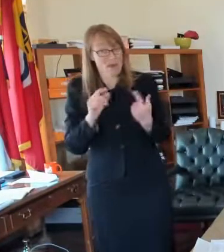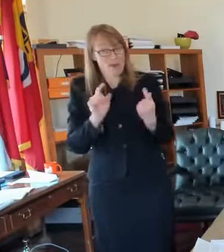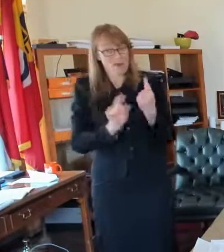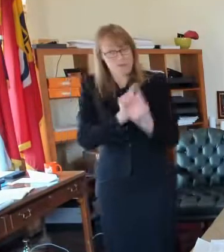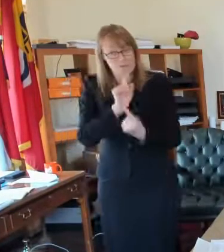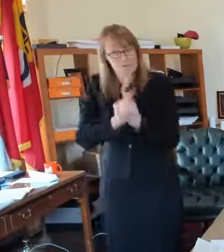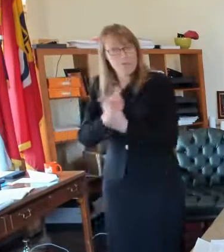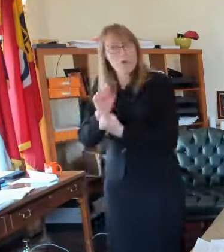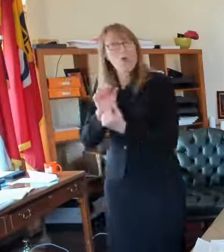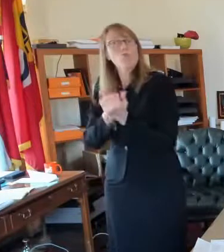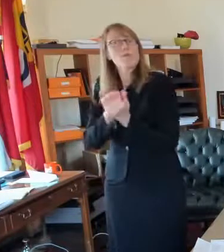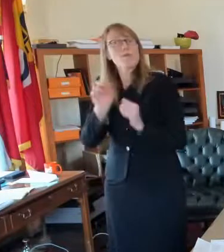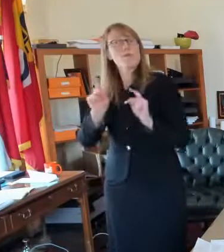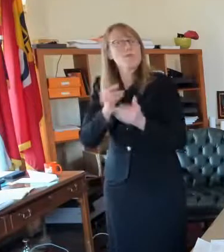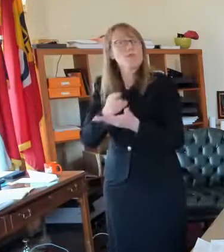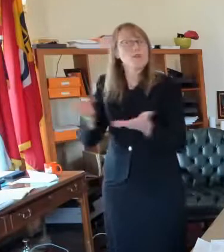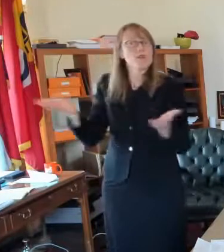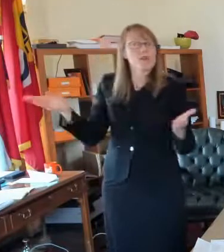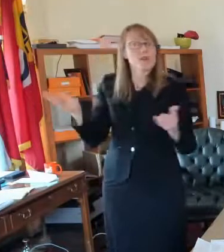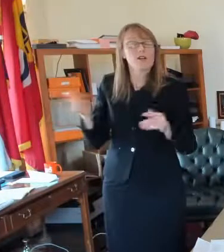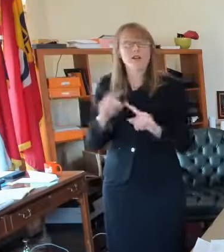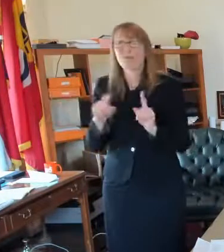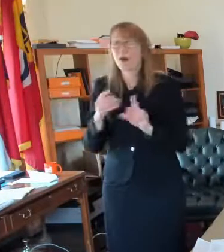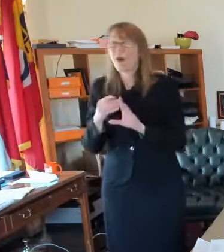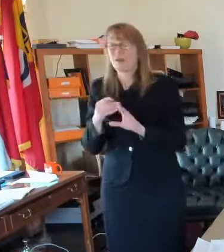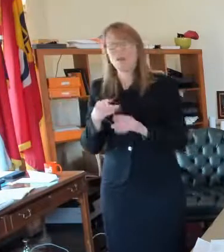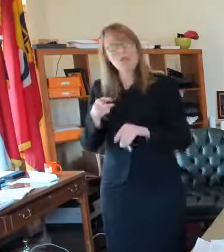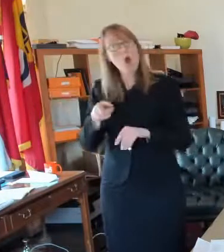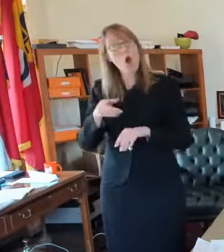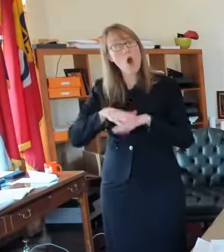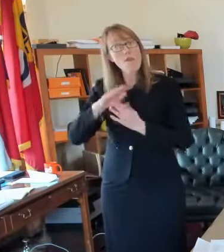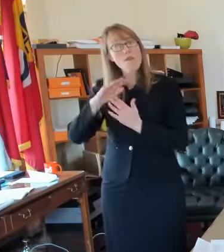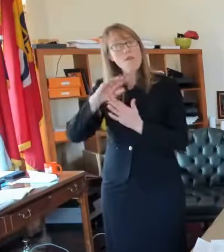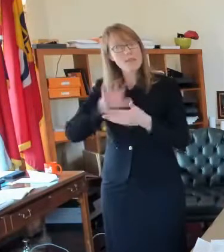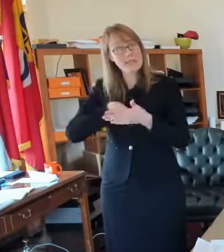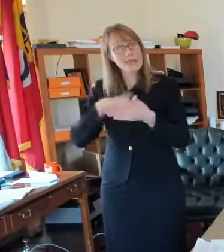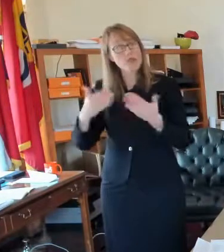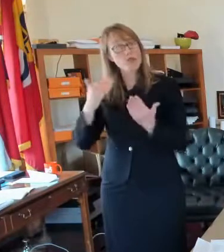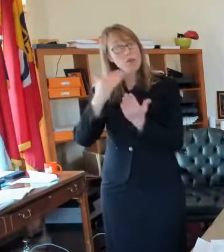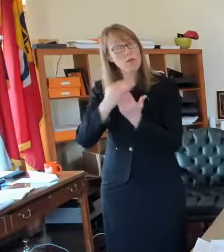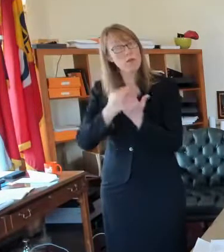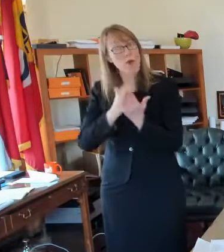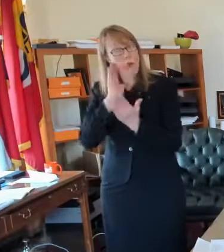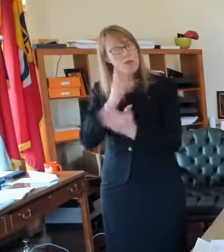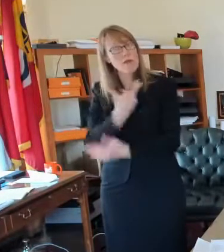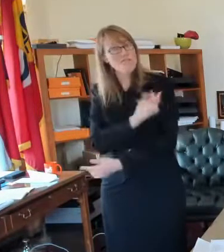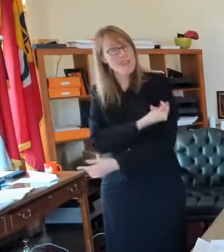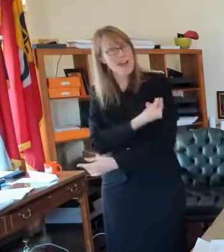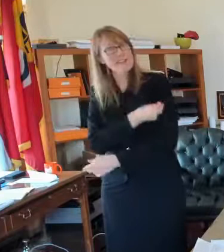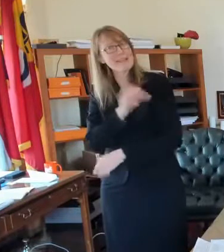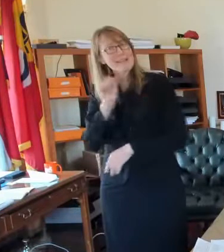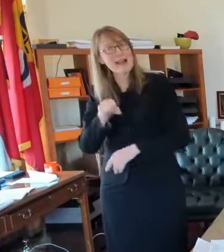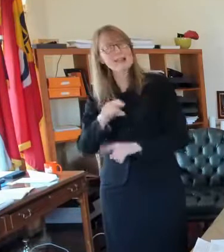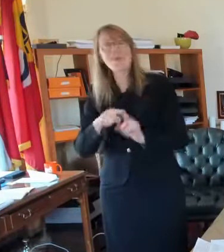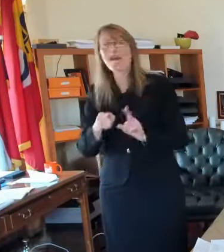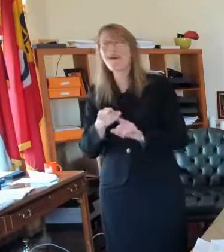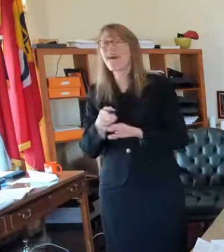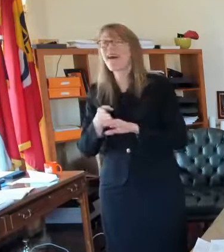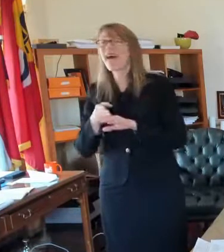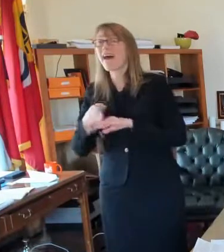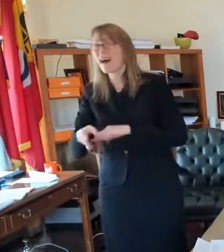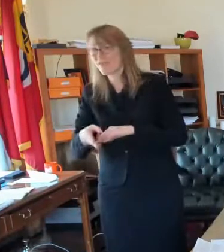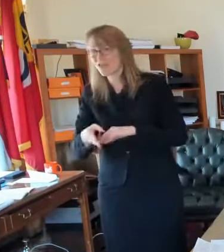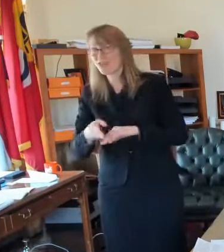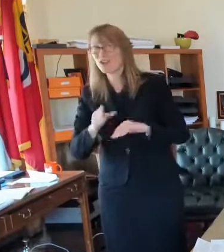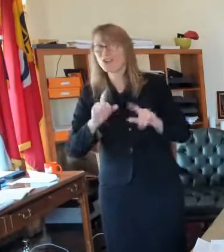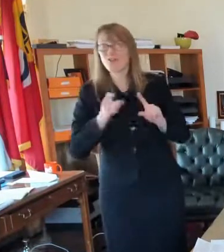frontline healthcare workers, first responders who were responding to emergencies, individuals that are